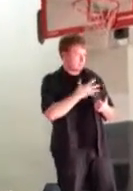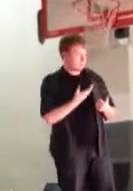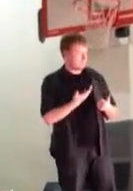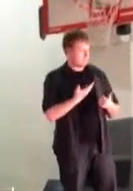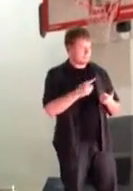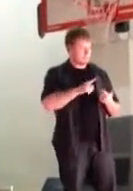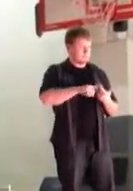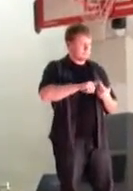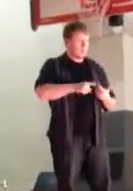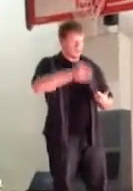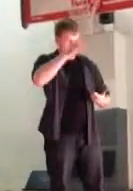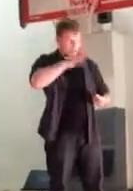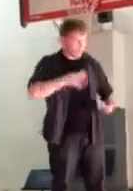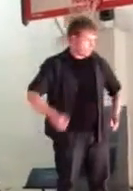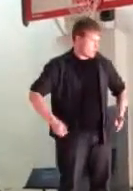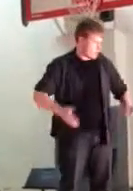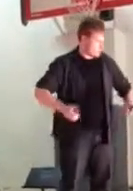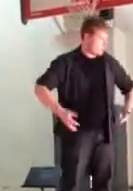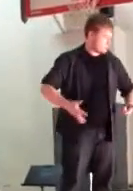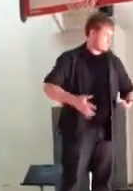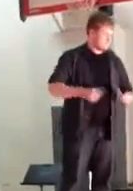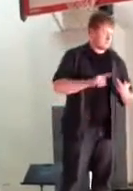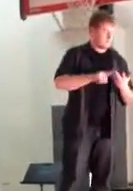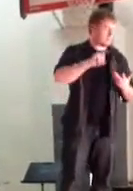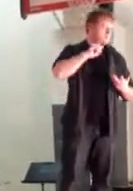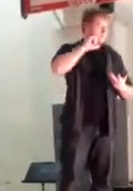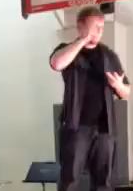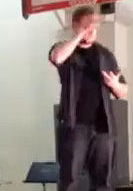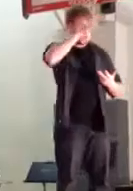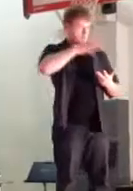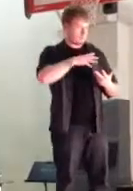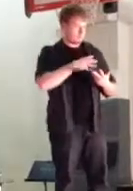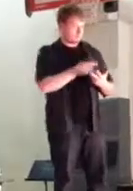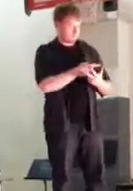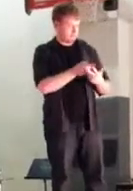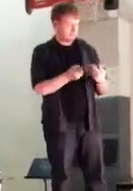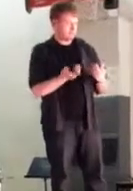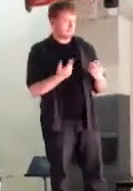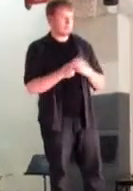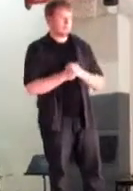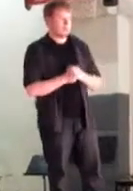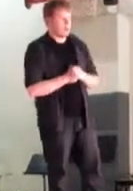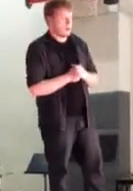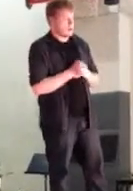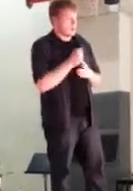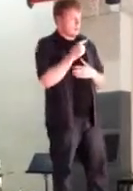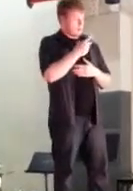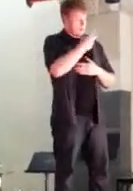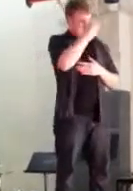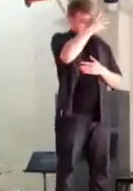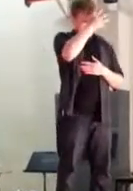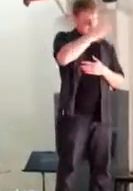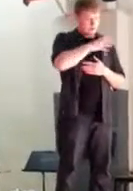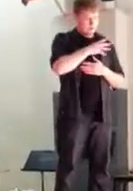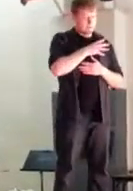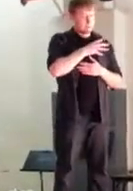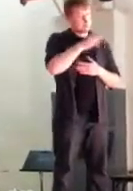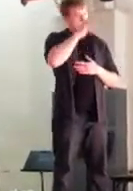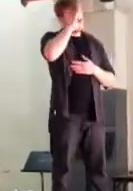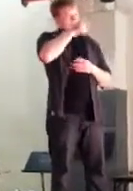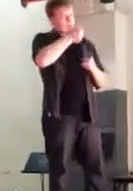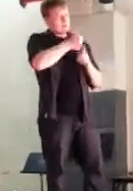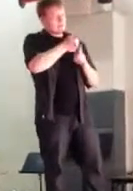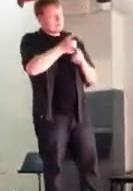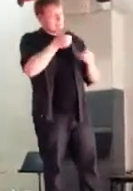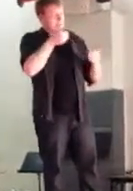Alright, now there's a blind guy, and a guy that's handicapped with a wheelchair, and then there's a deaf man. Now, the